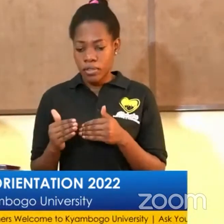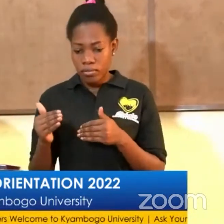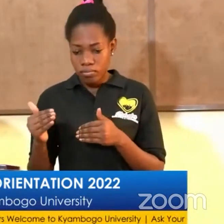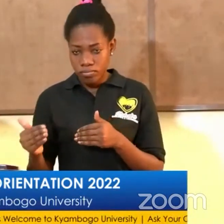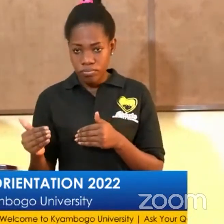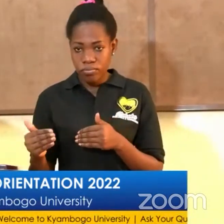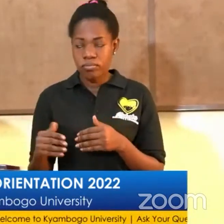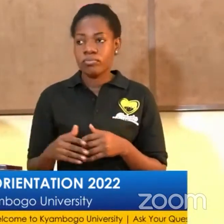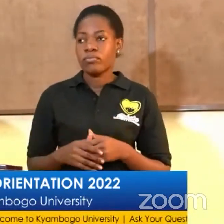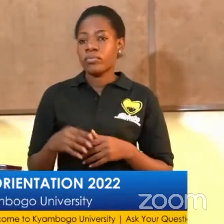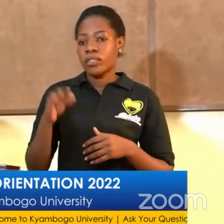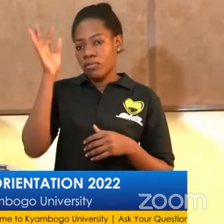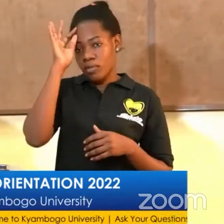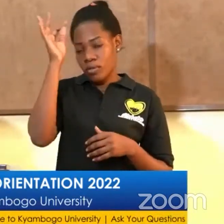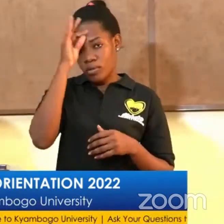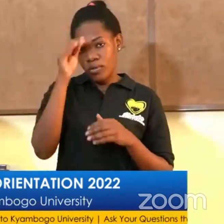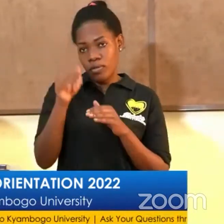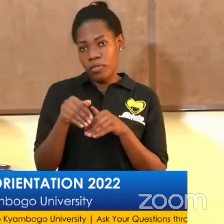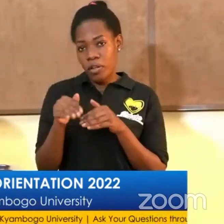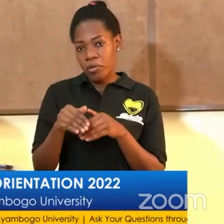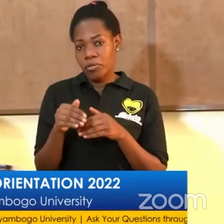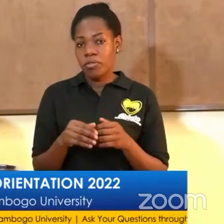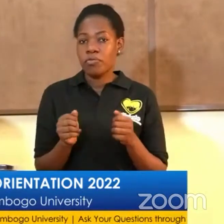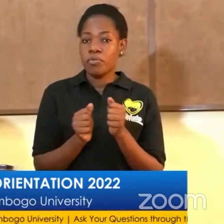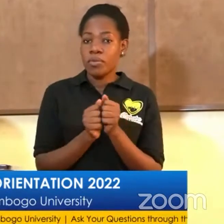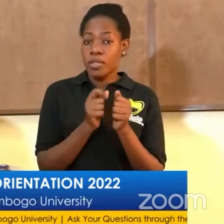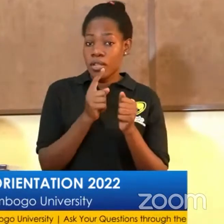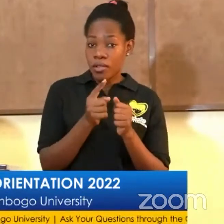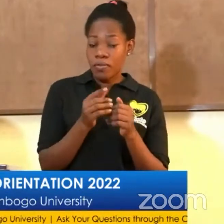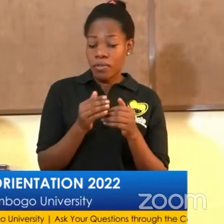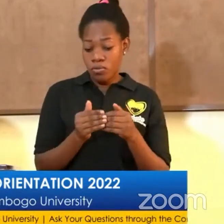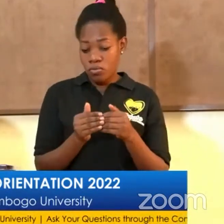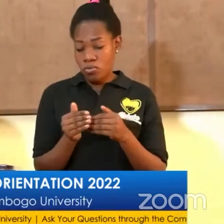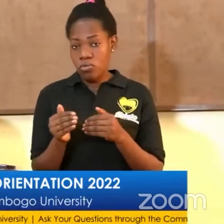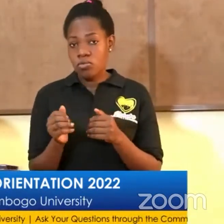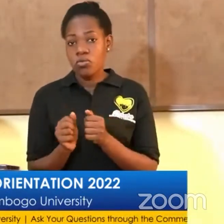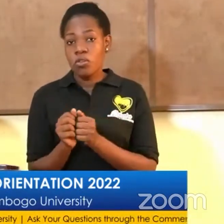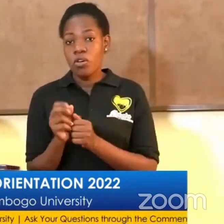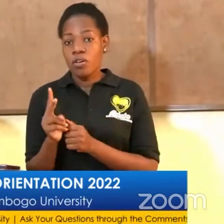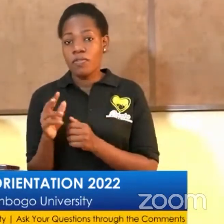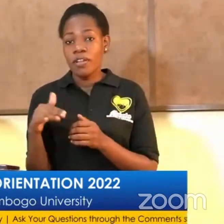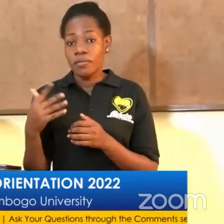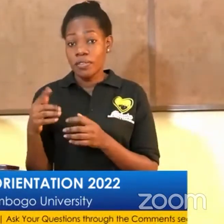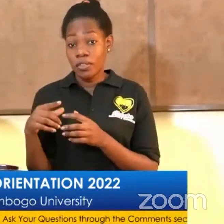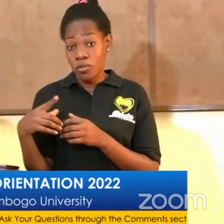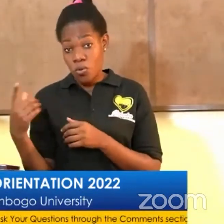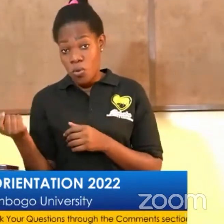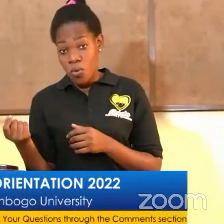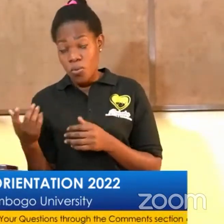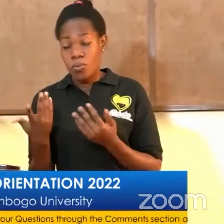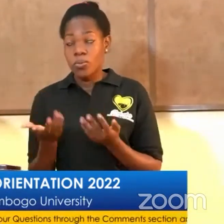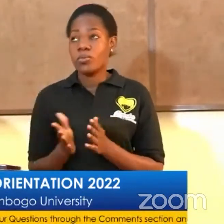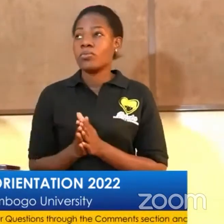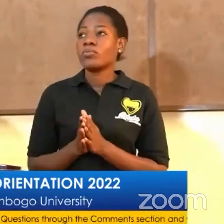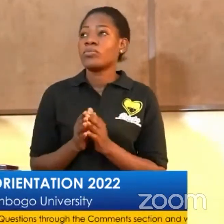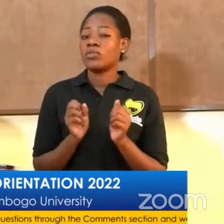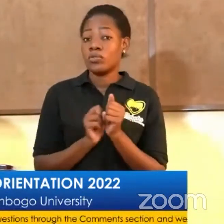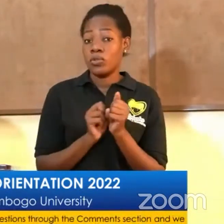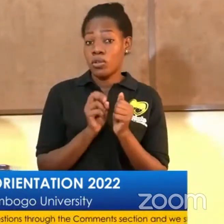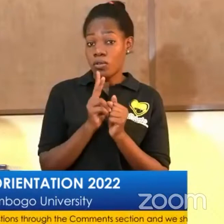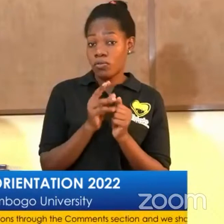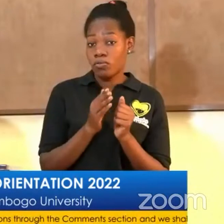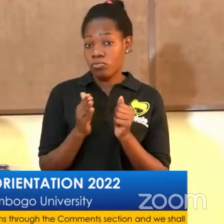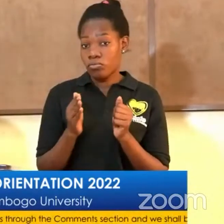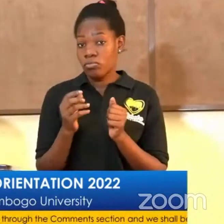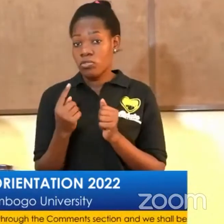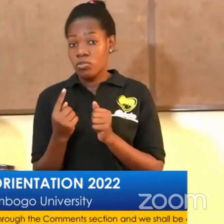between 11 to 12. After that, you disappear. 12 to 1, we shall have students of